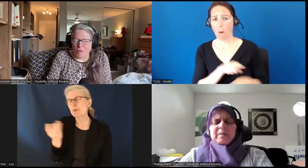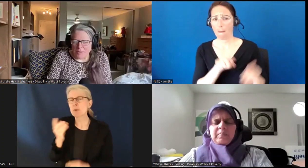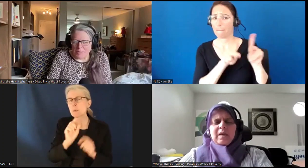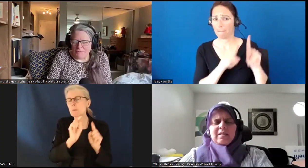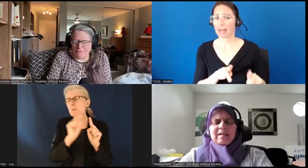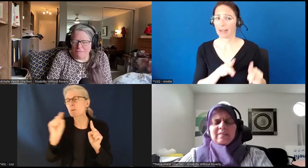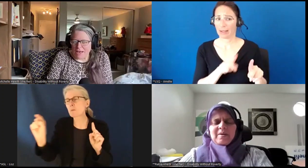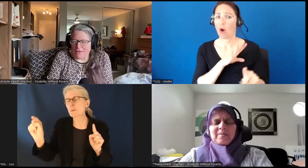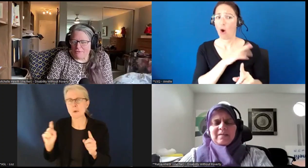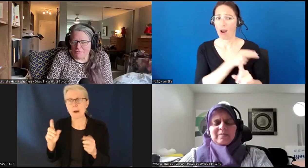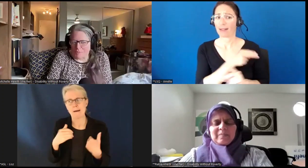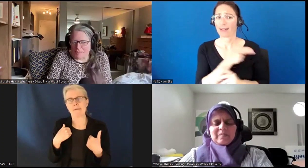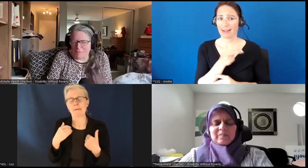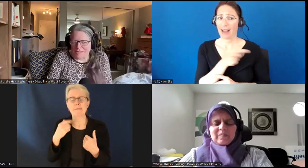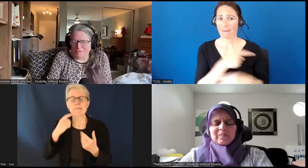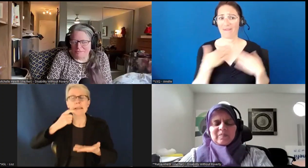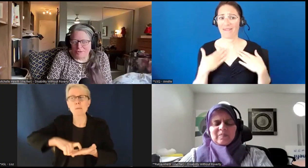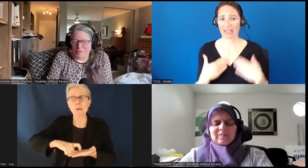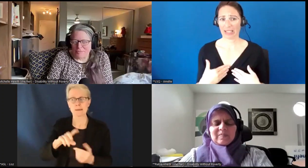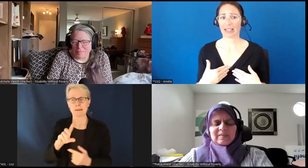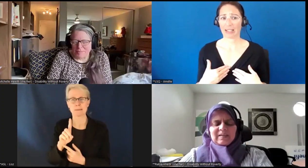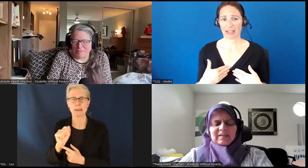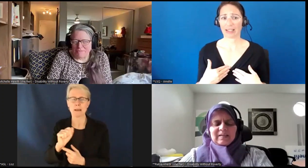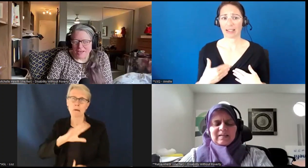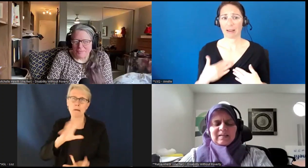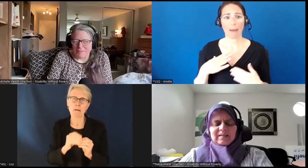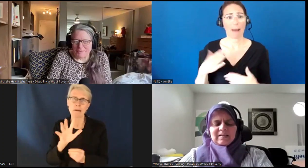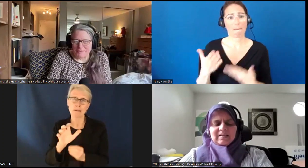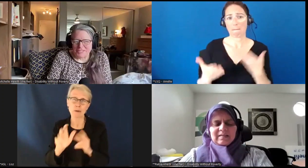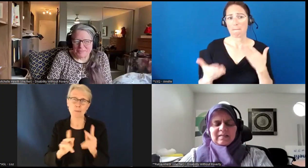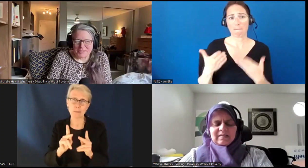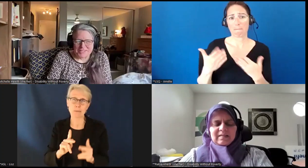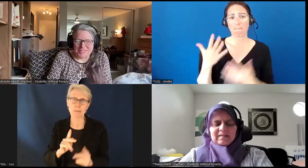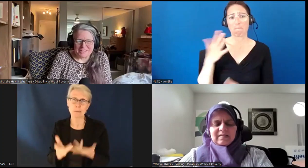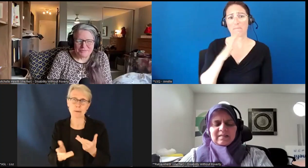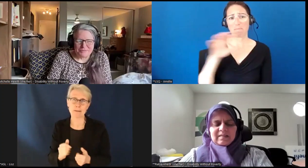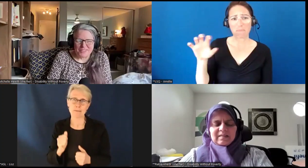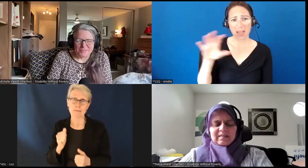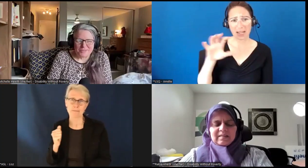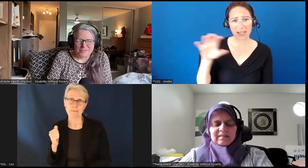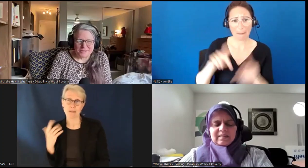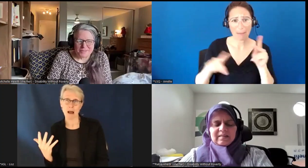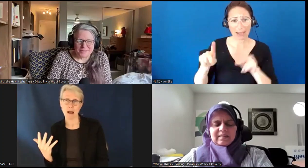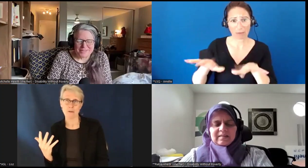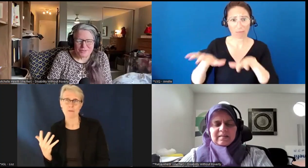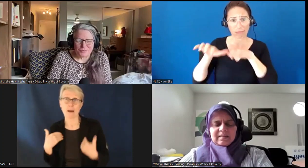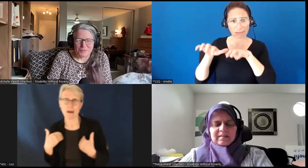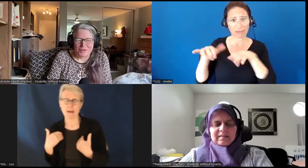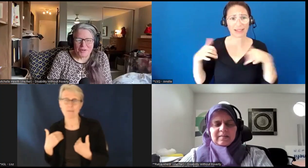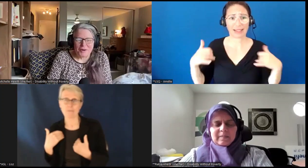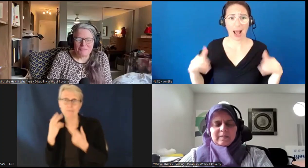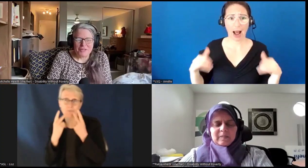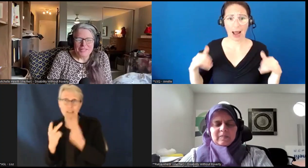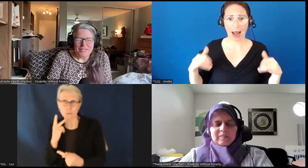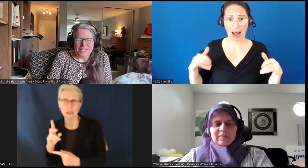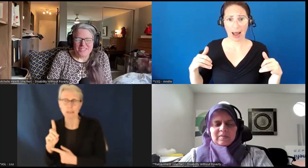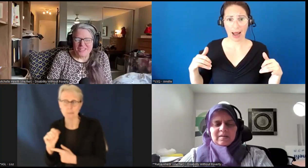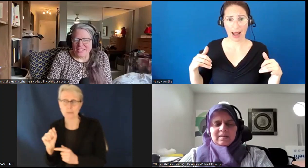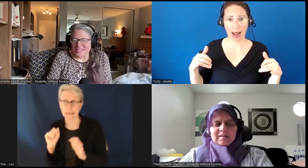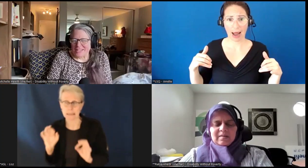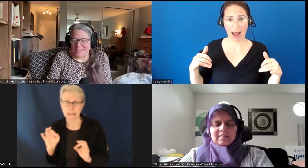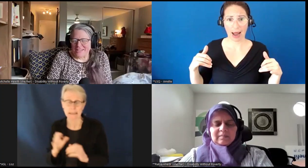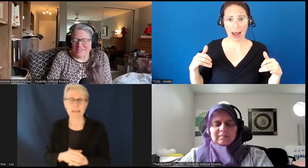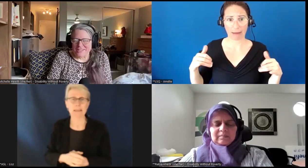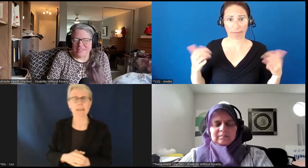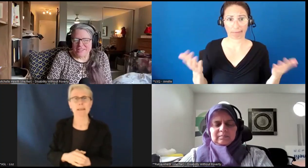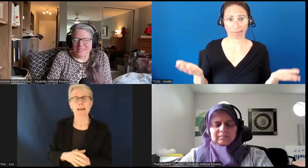of other but probably people, and that's about it. 500 people in the room, and probably 5 people with disabilities that were visible disabilities that we would know of, and certainly